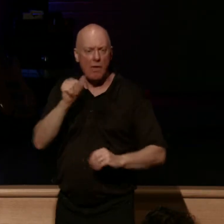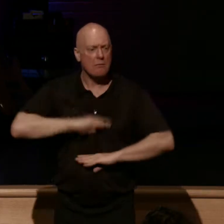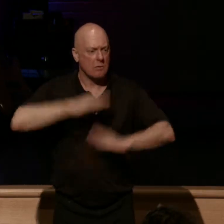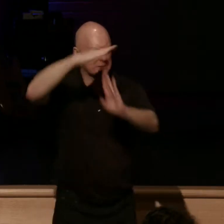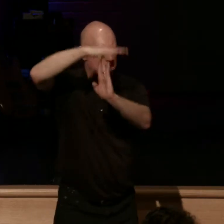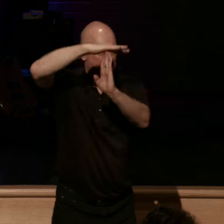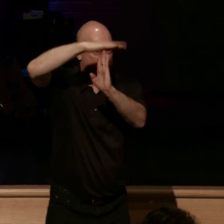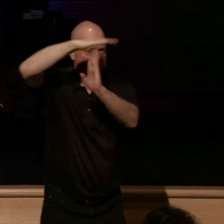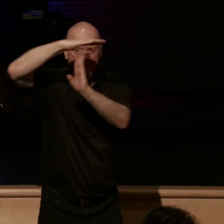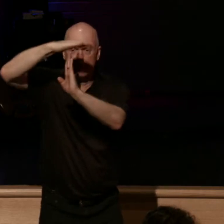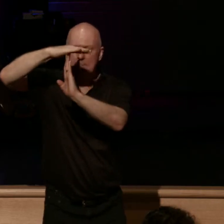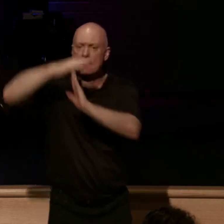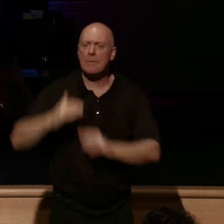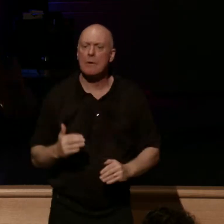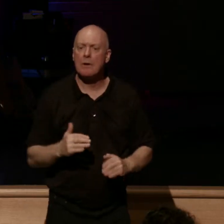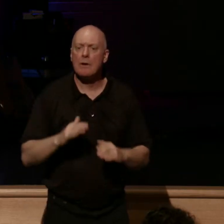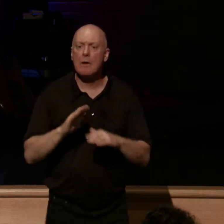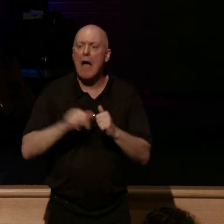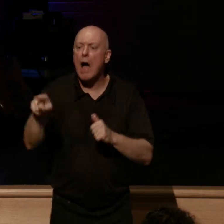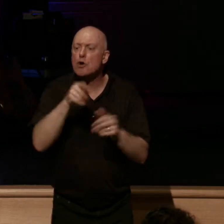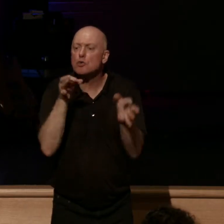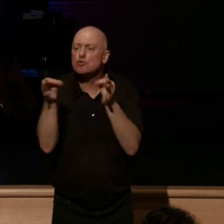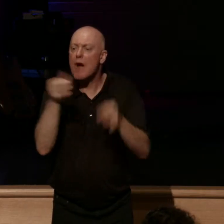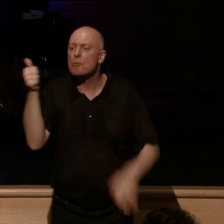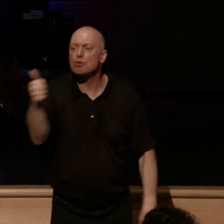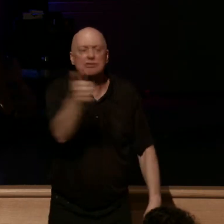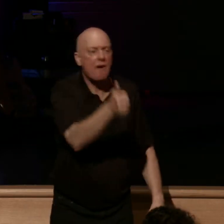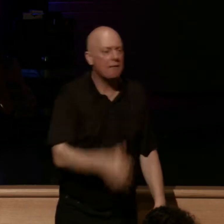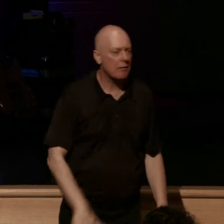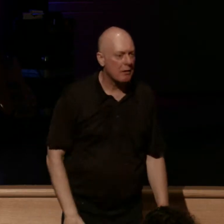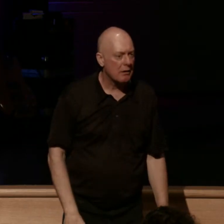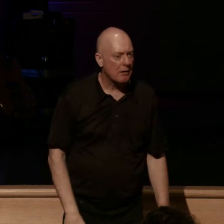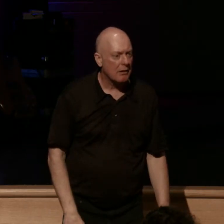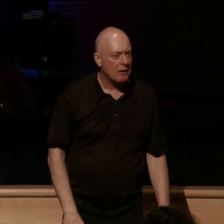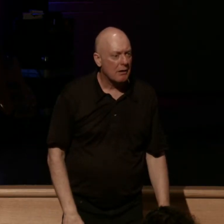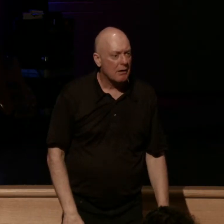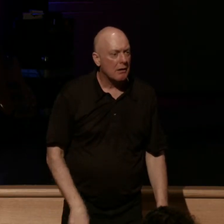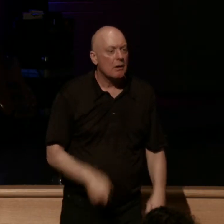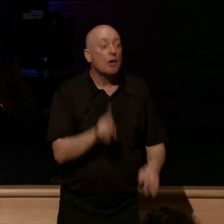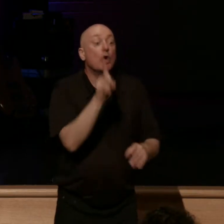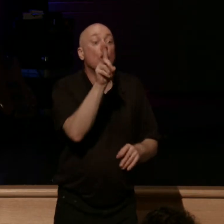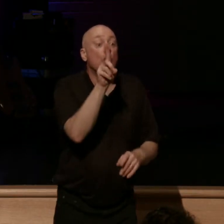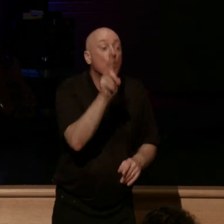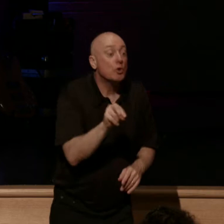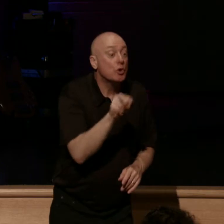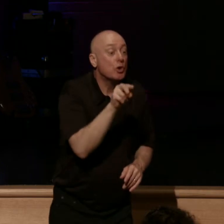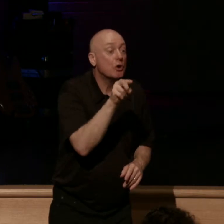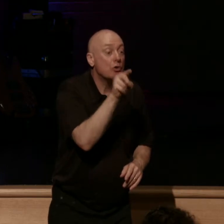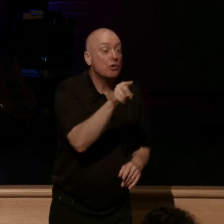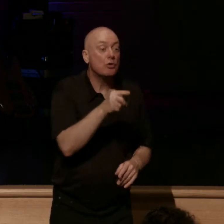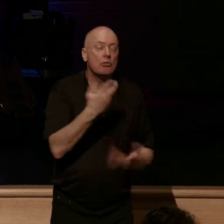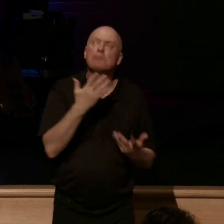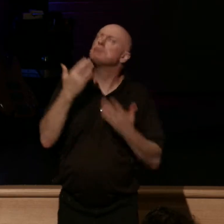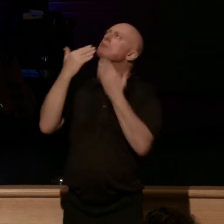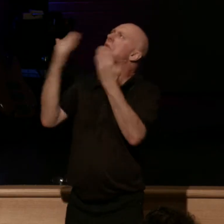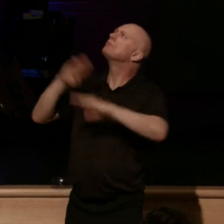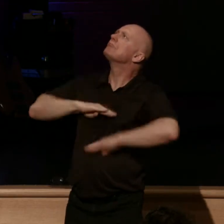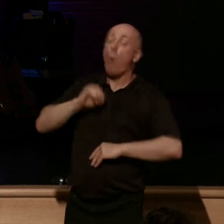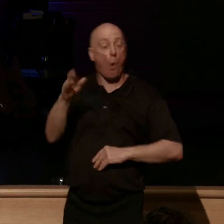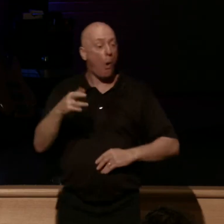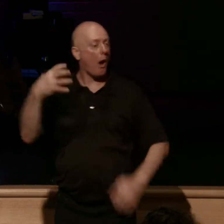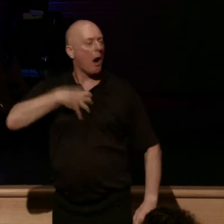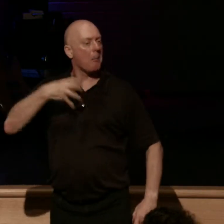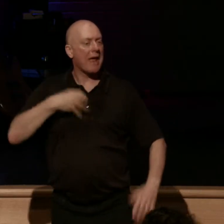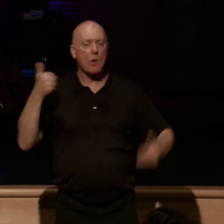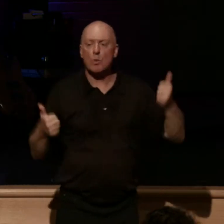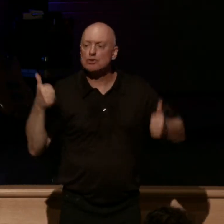time out. How would you describe yourself? Would you be more of a complainer or someone who's tending towards contentment? I mean,